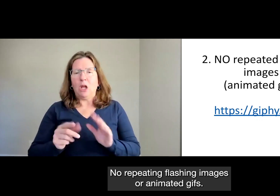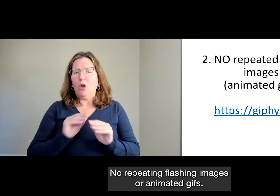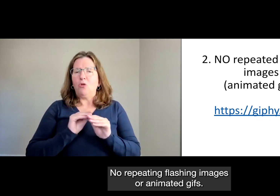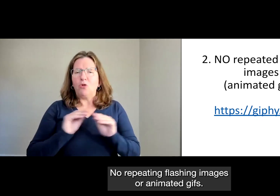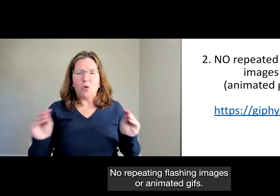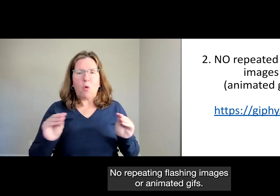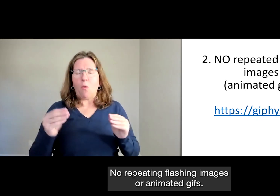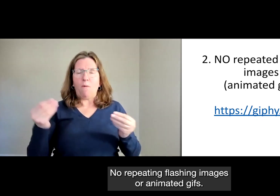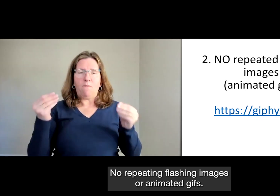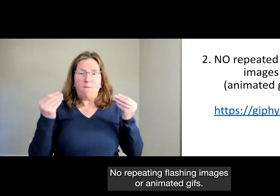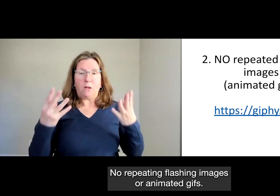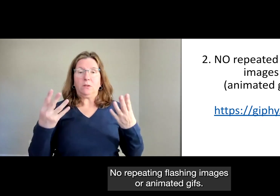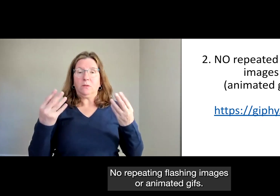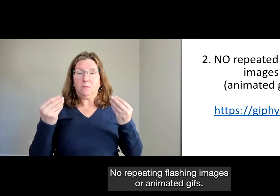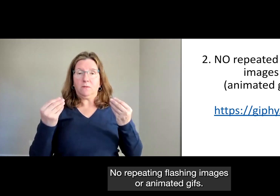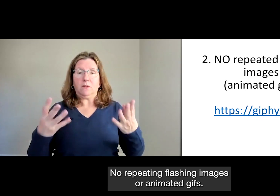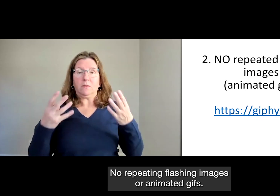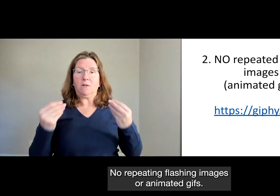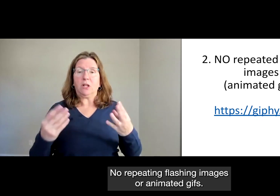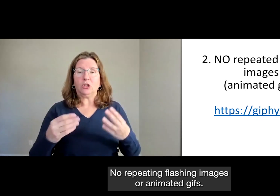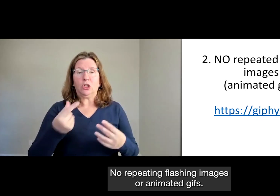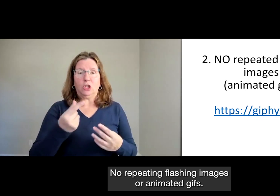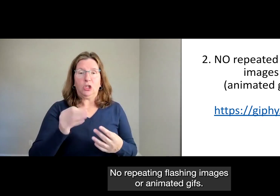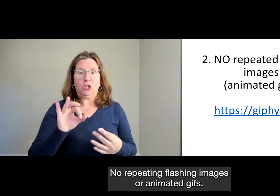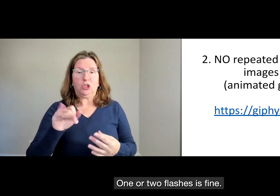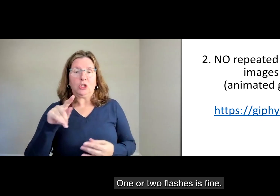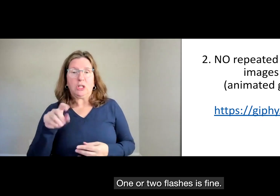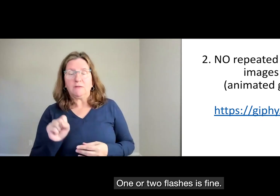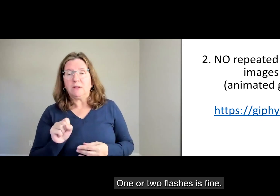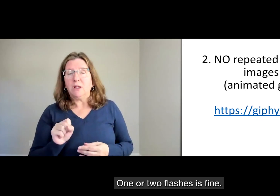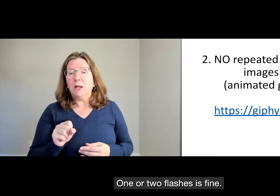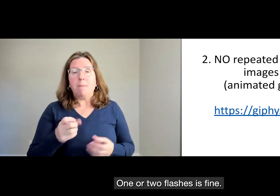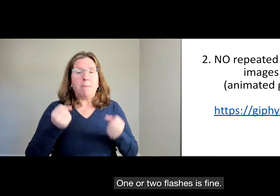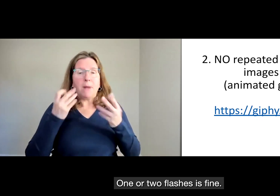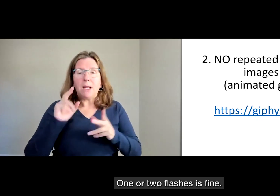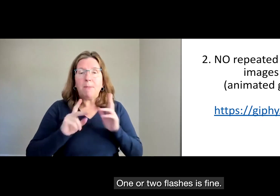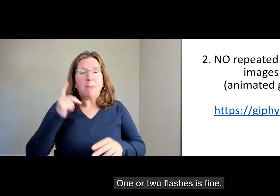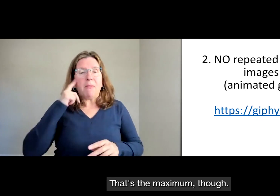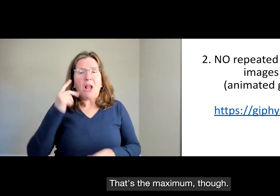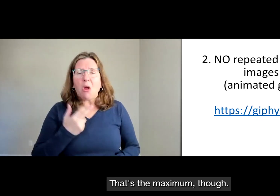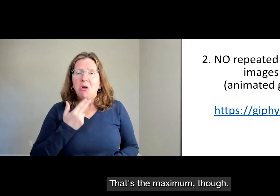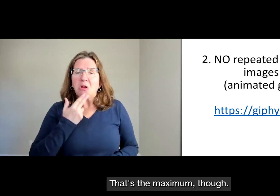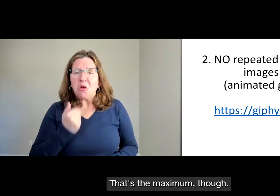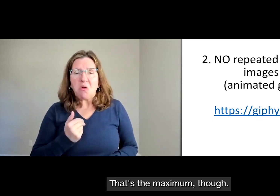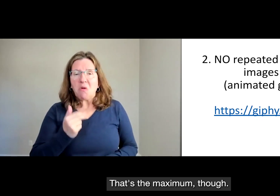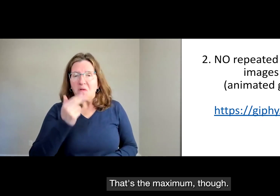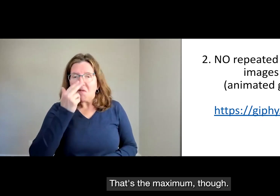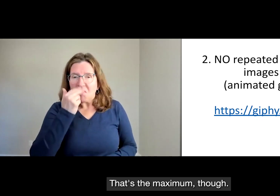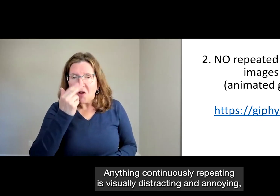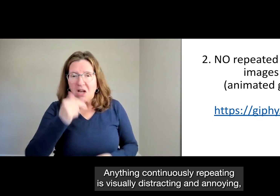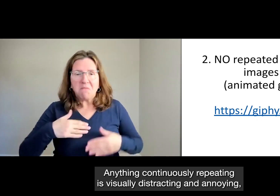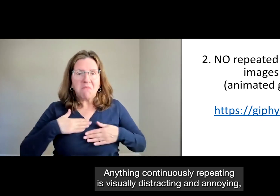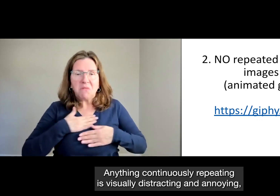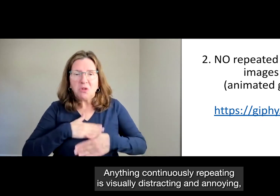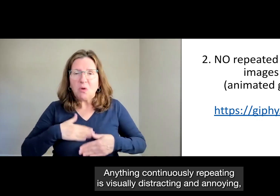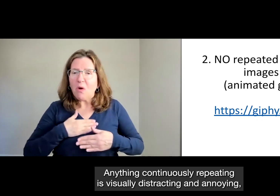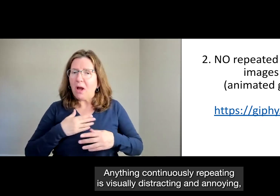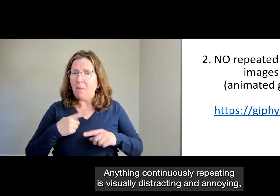No repeating flashing images or animated GIFs. 1 or 2 flashes is fine. That's the maximum though.